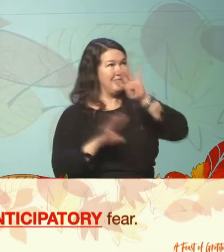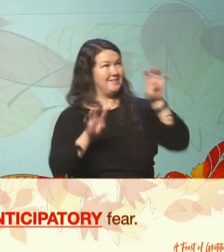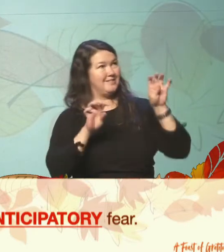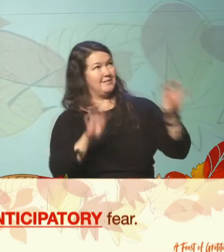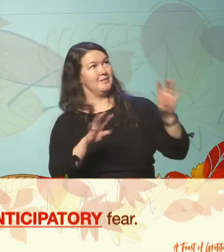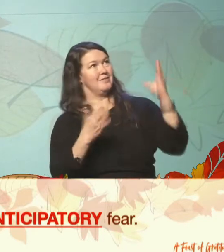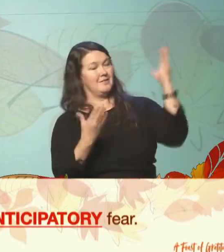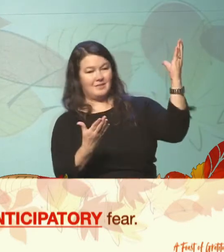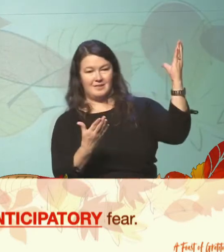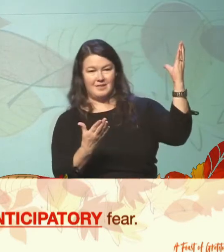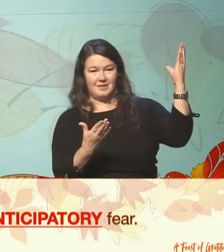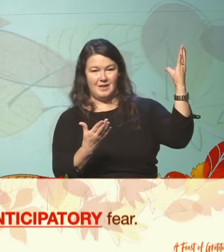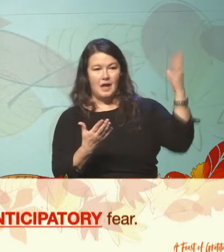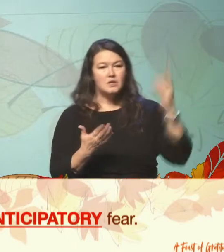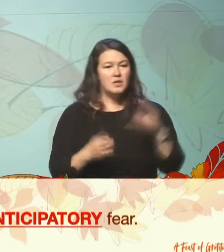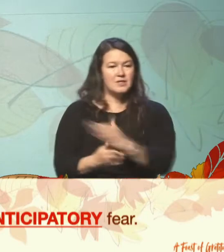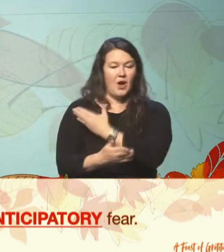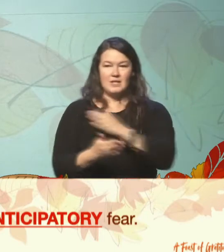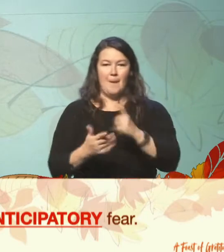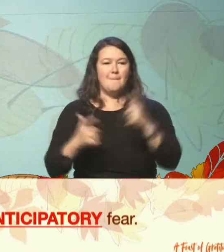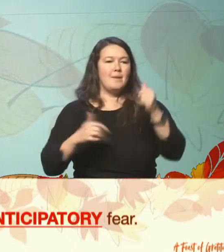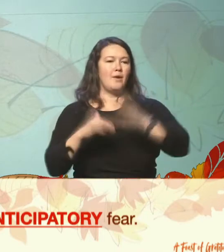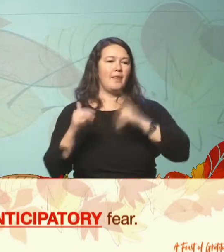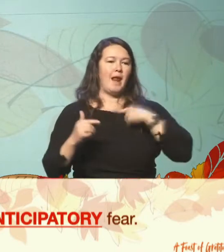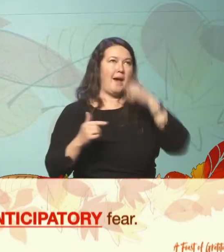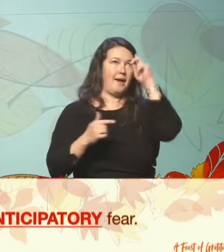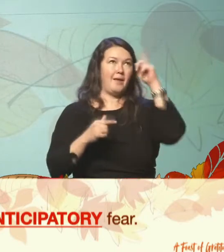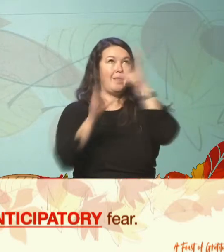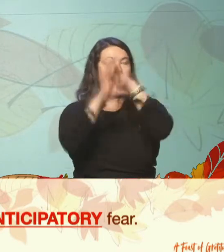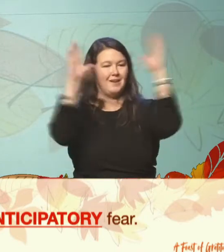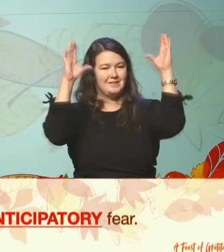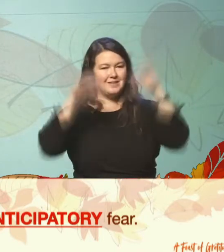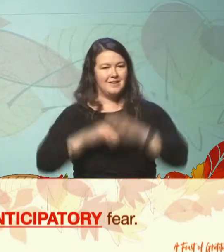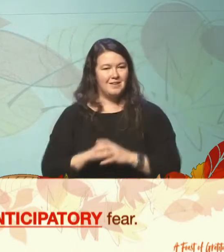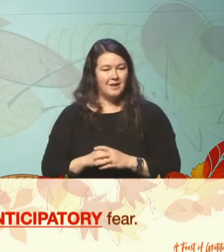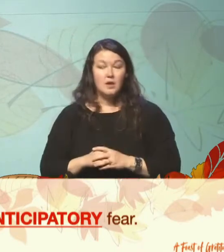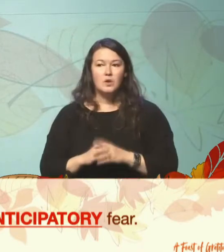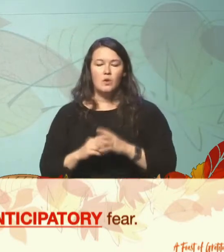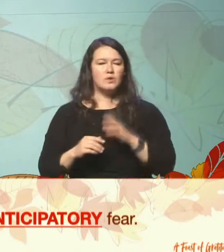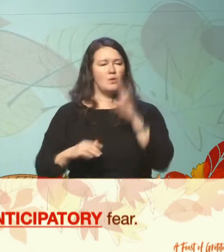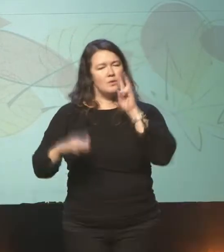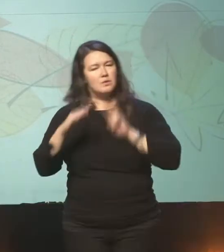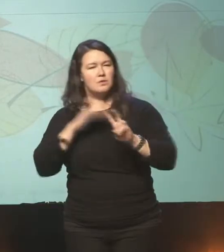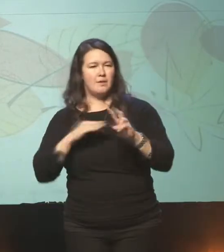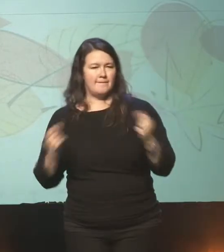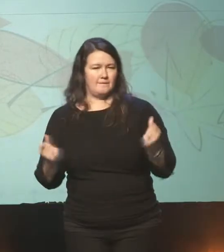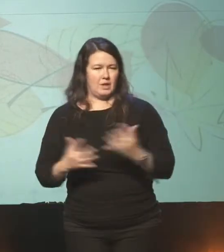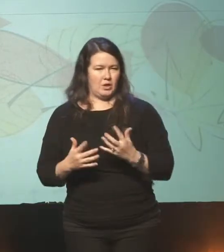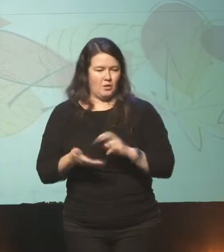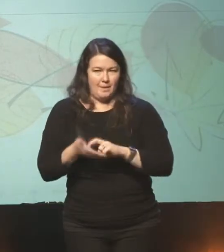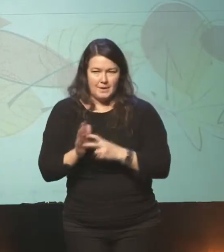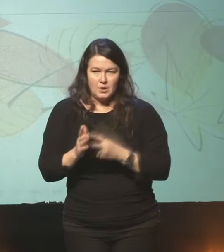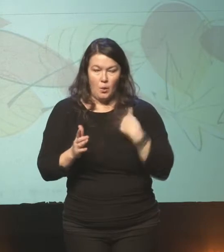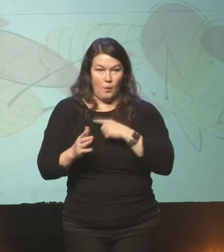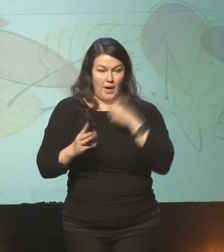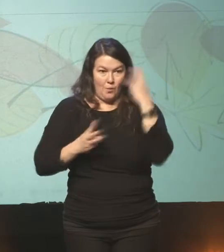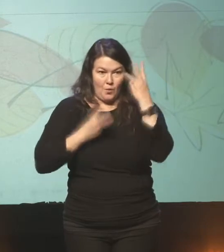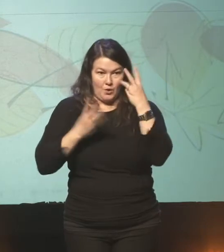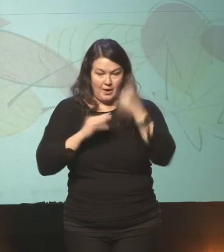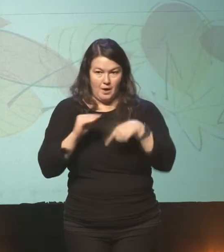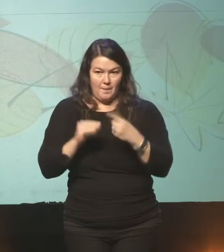song said earlier that we sang, God's bigger than I thought. And so anticipatory fear is when we worry about